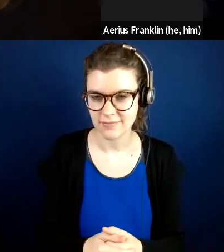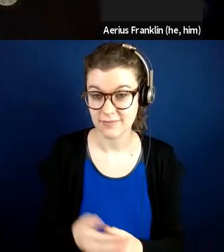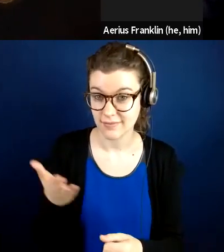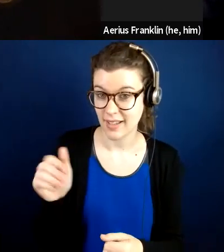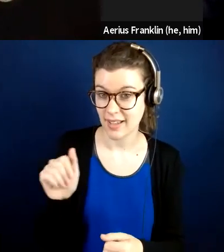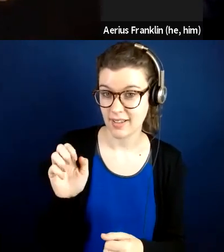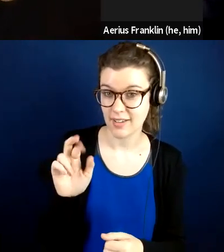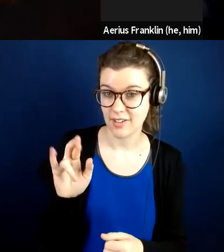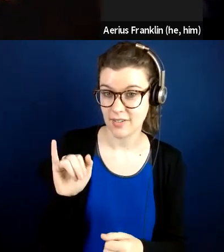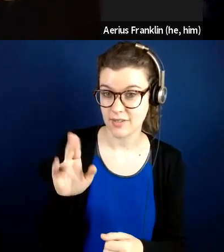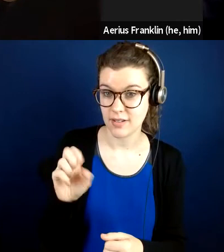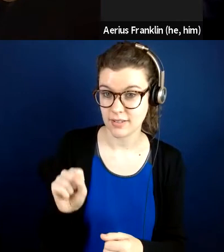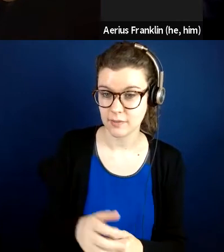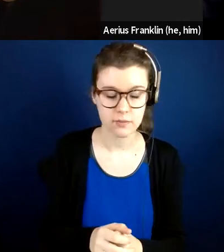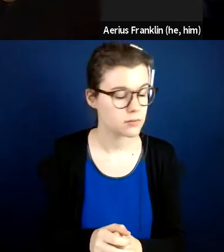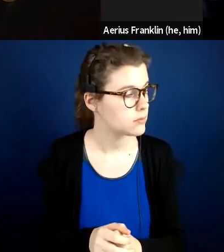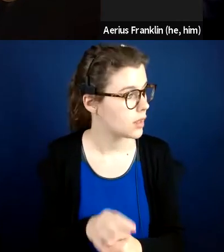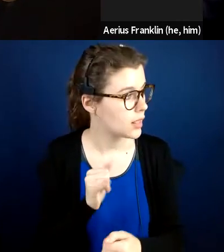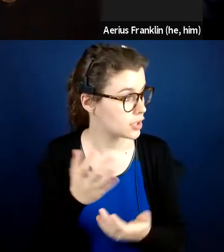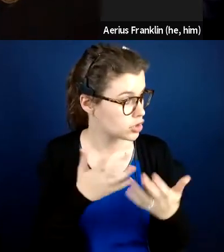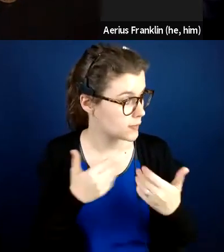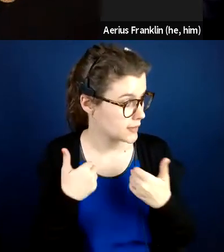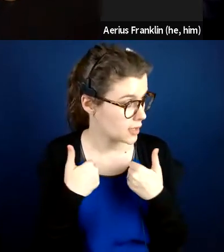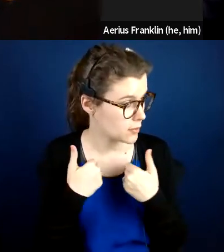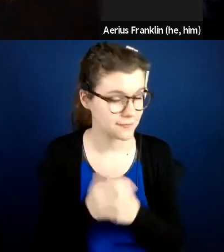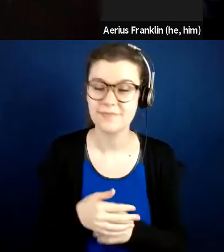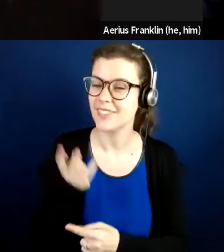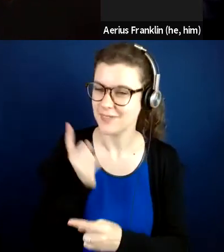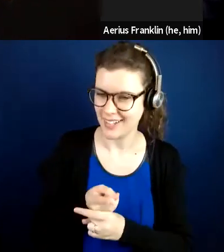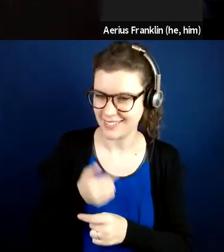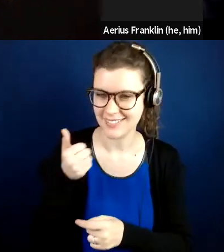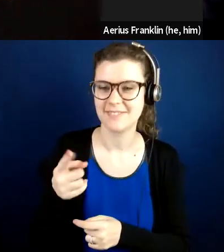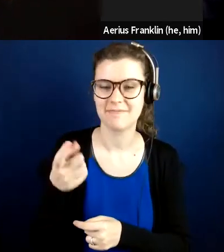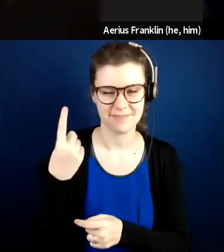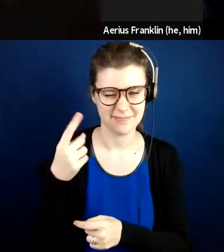Arius. What is a service animal? Yep, you got it.